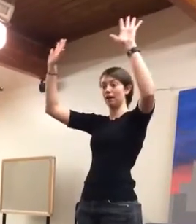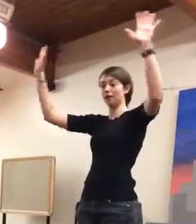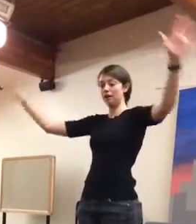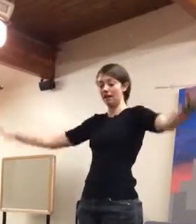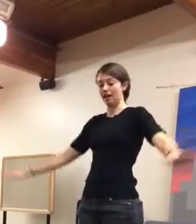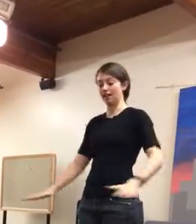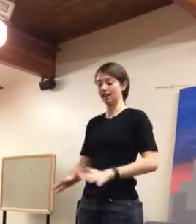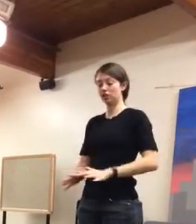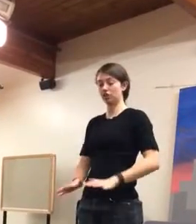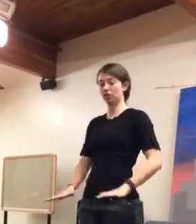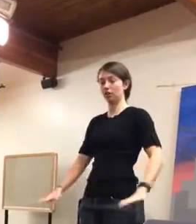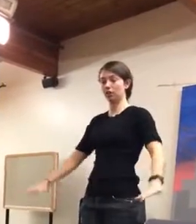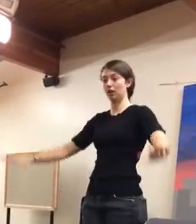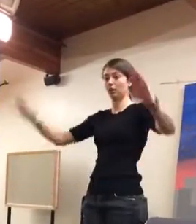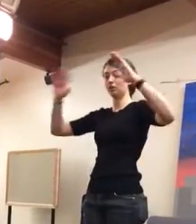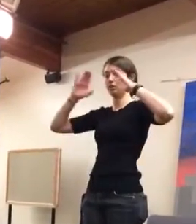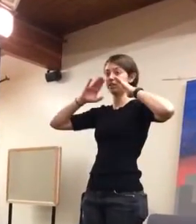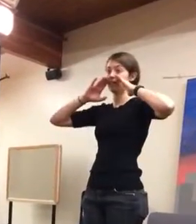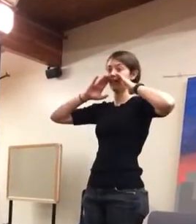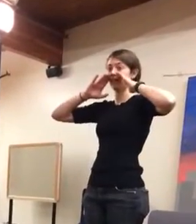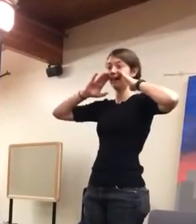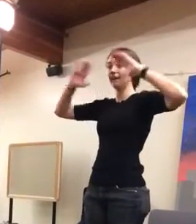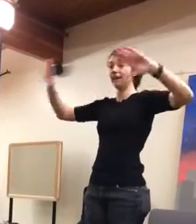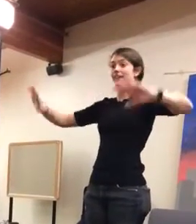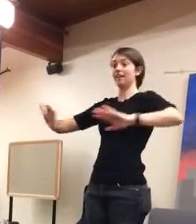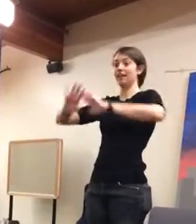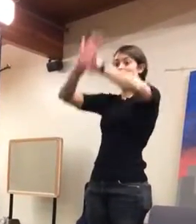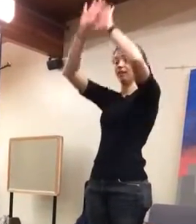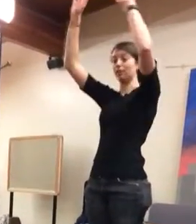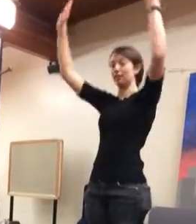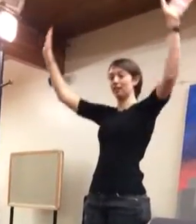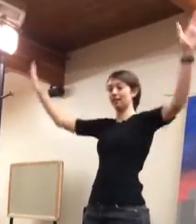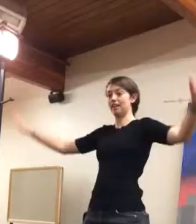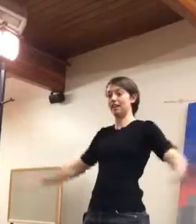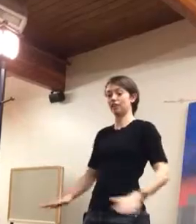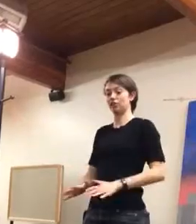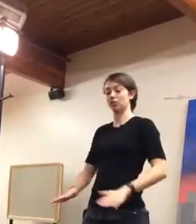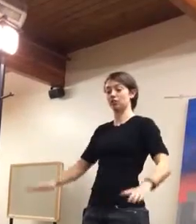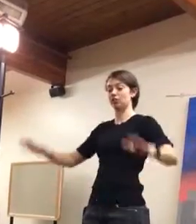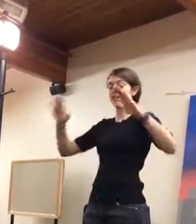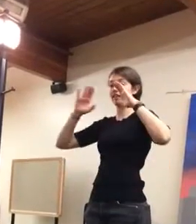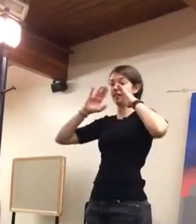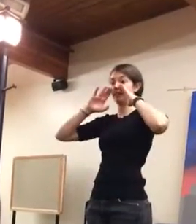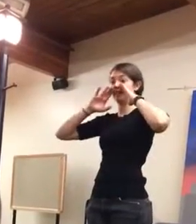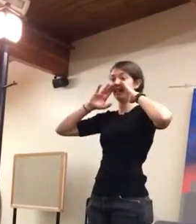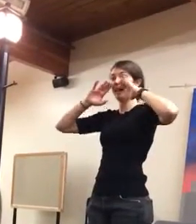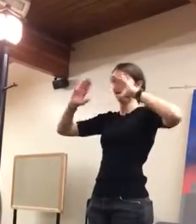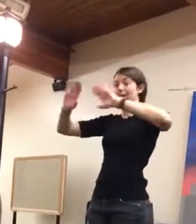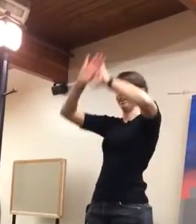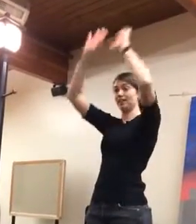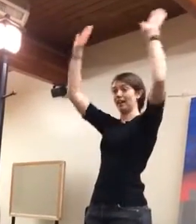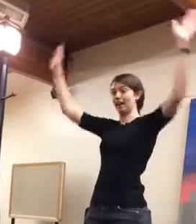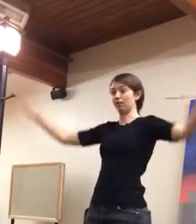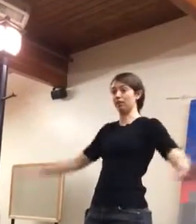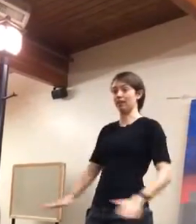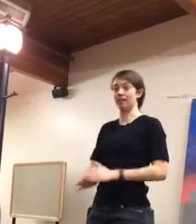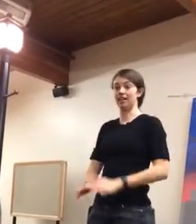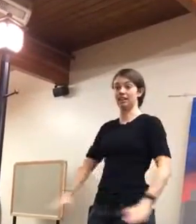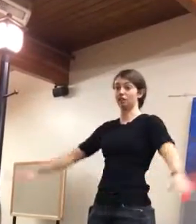above, and nature down below. Sing. Let heaven and nature sing, and heaven and